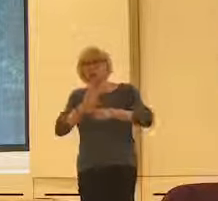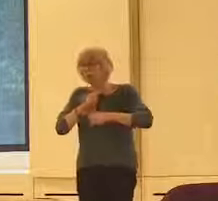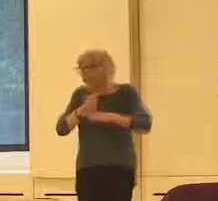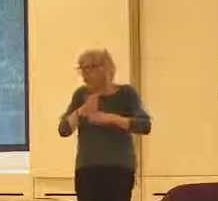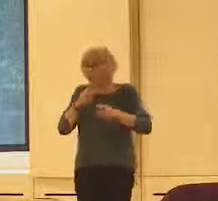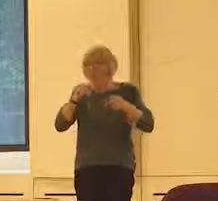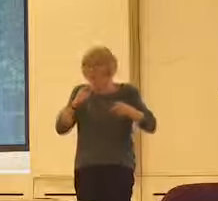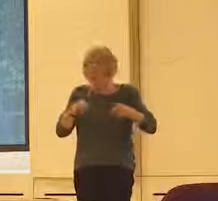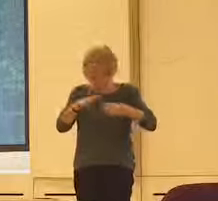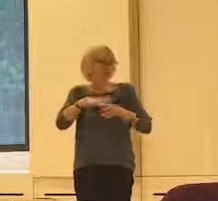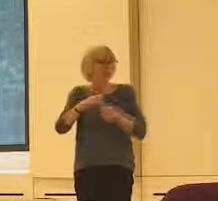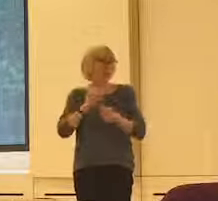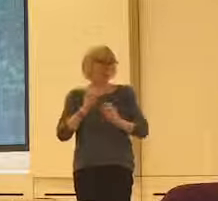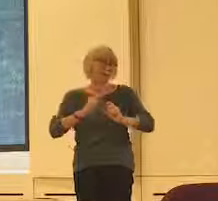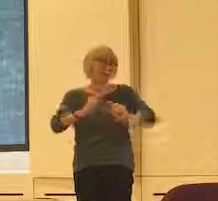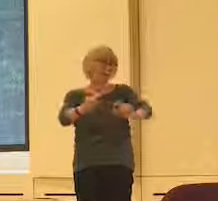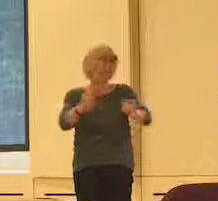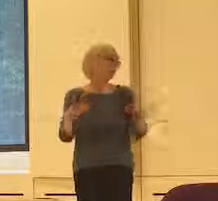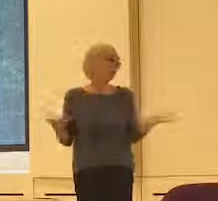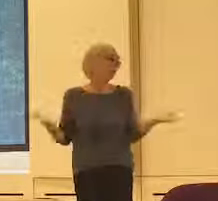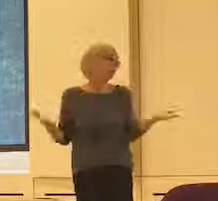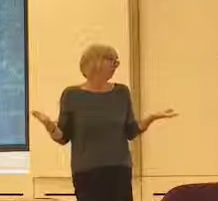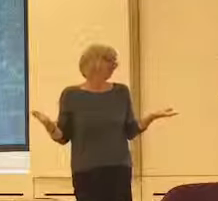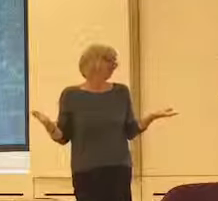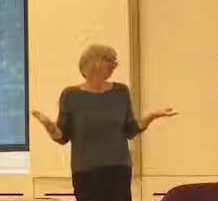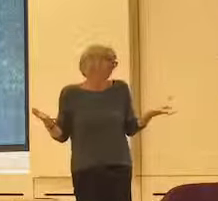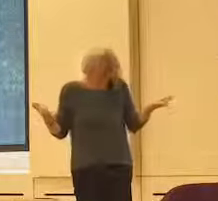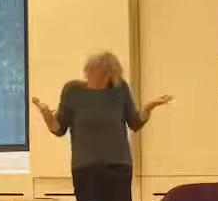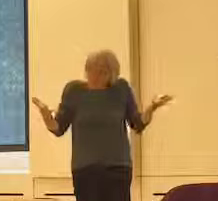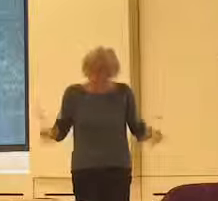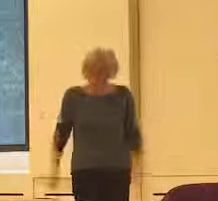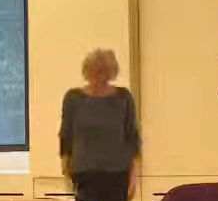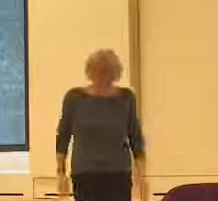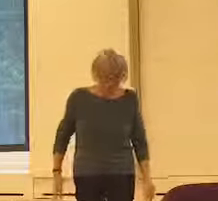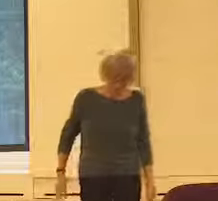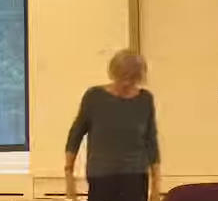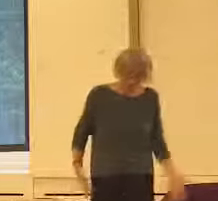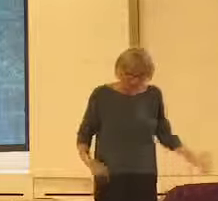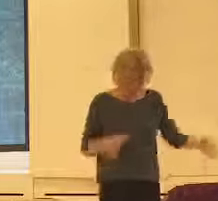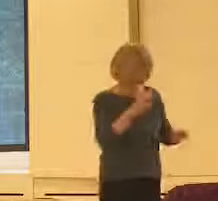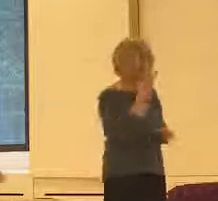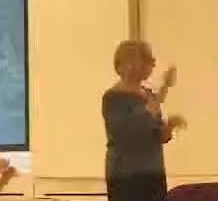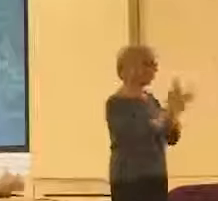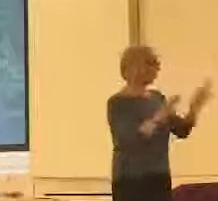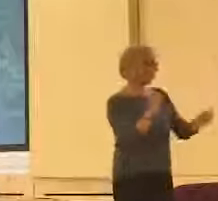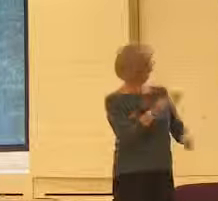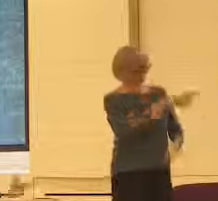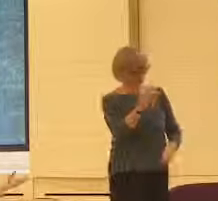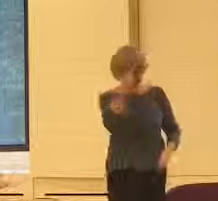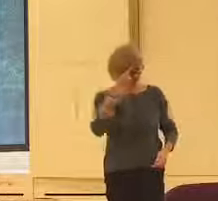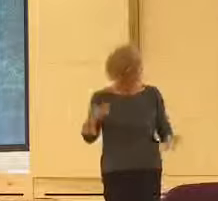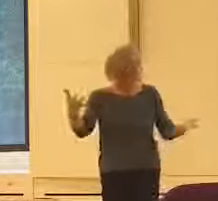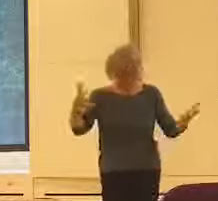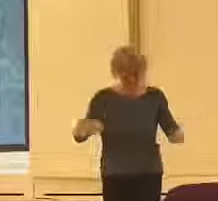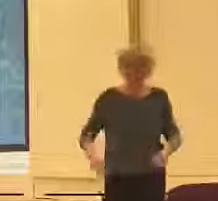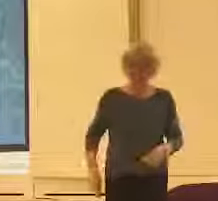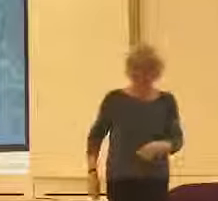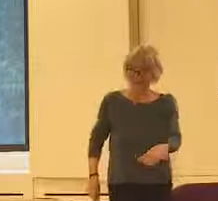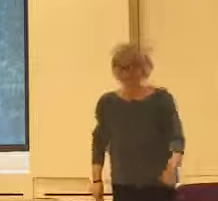So we can talk and talk and talk, but that situation will continue. Thank you. The question is, I guess, what do